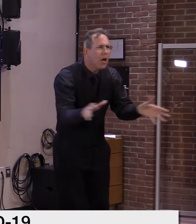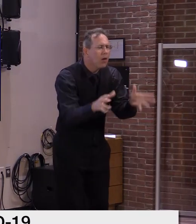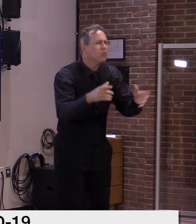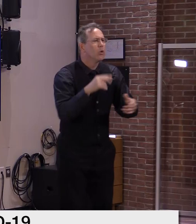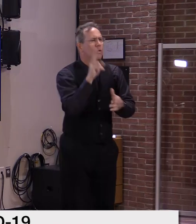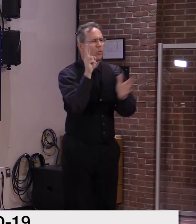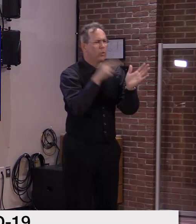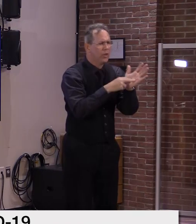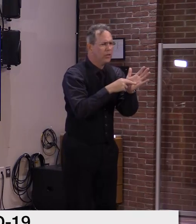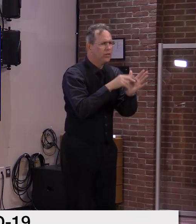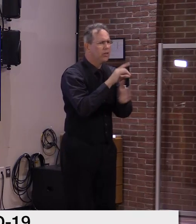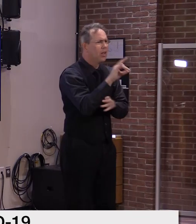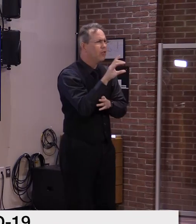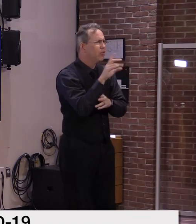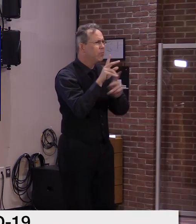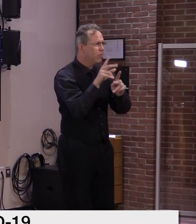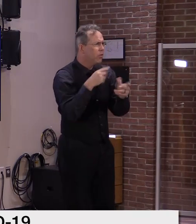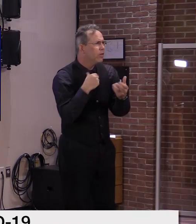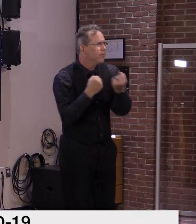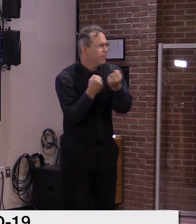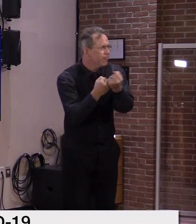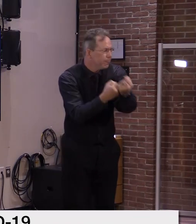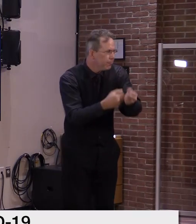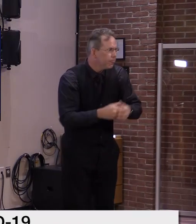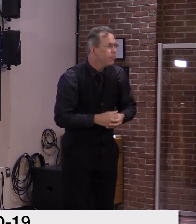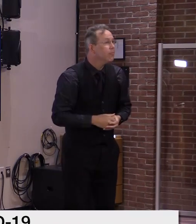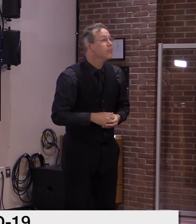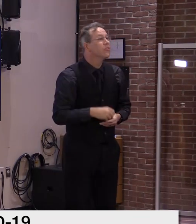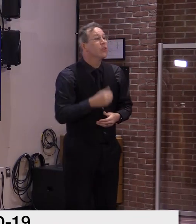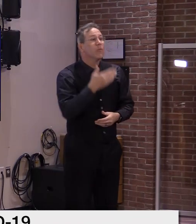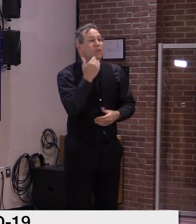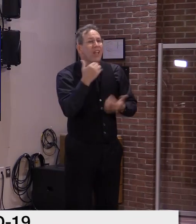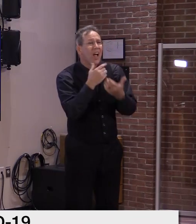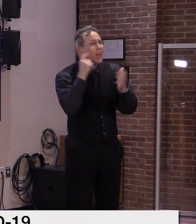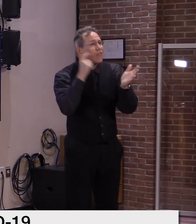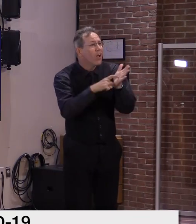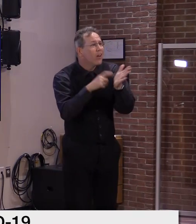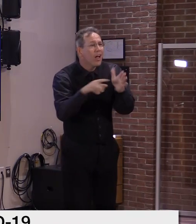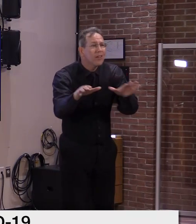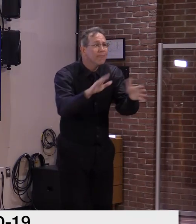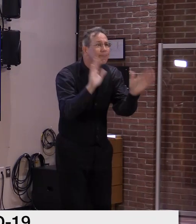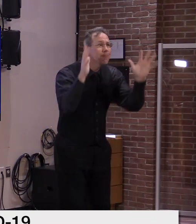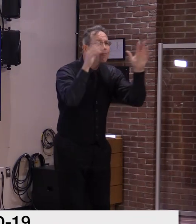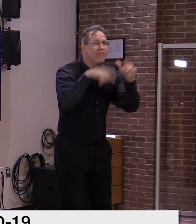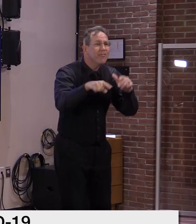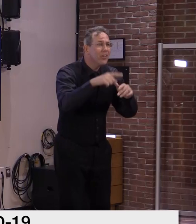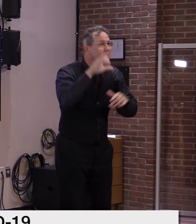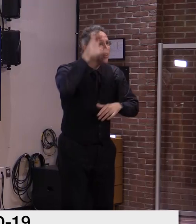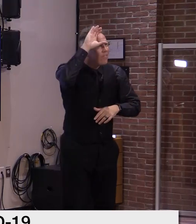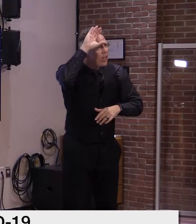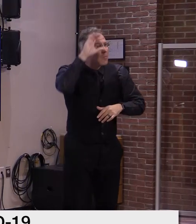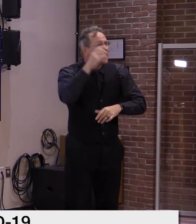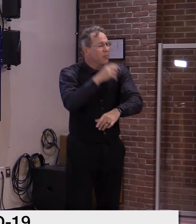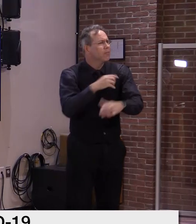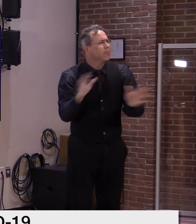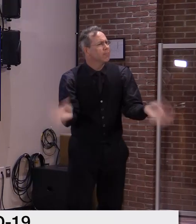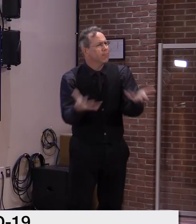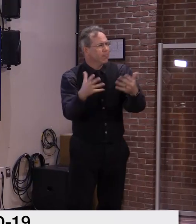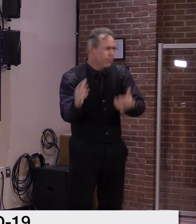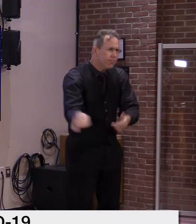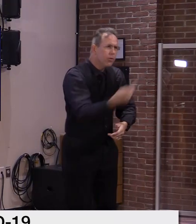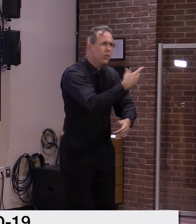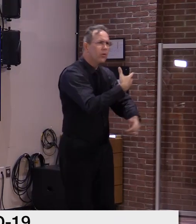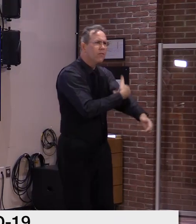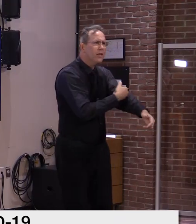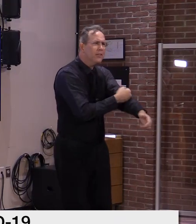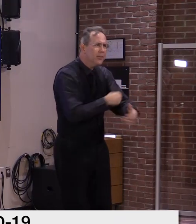can recognize the hard work and sacrifice they have done over the year is to become vaccinated. Join them as